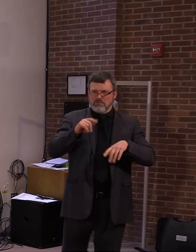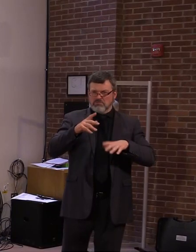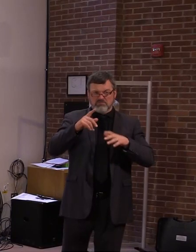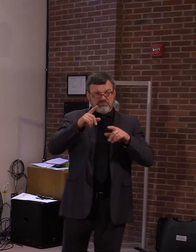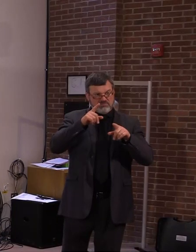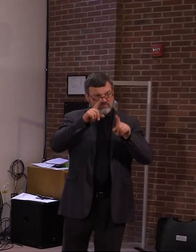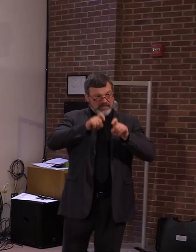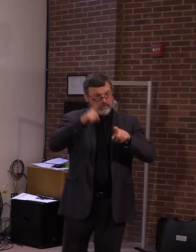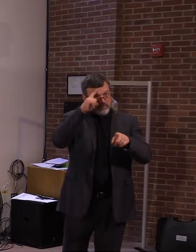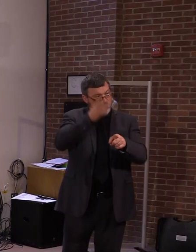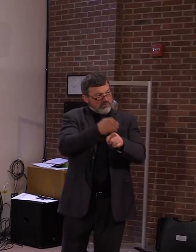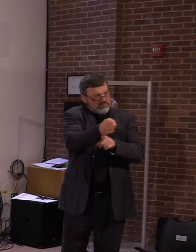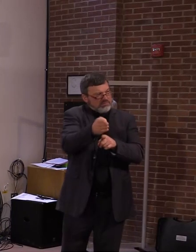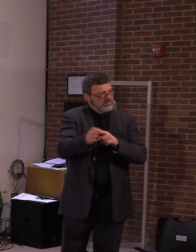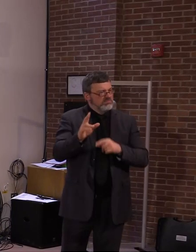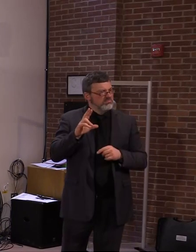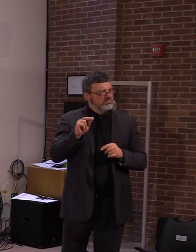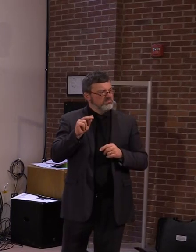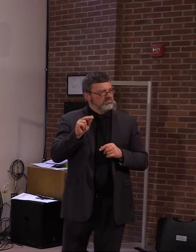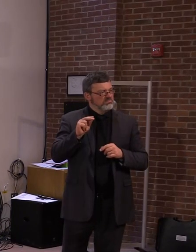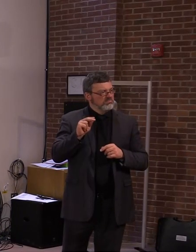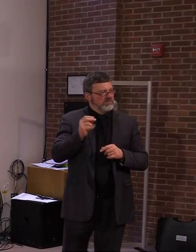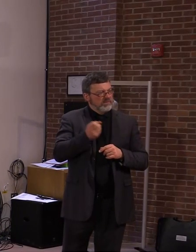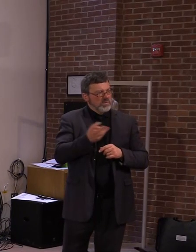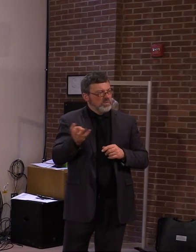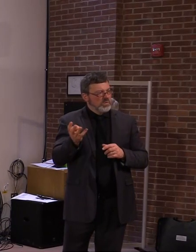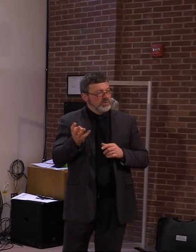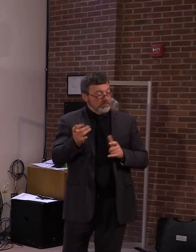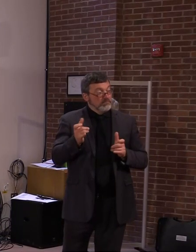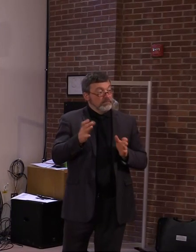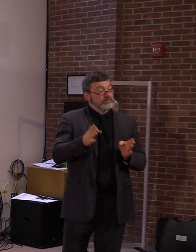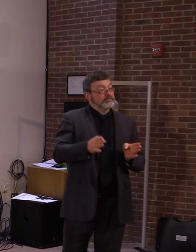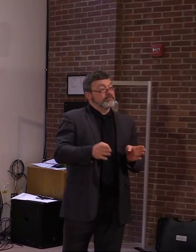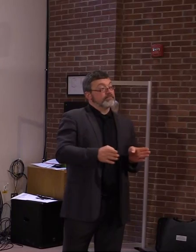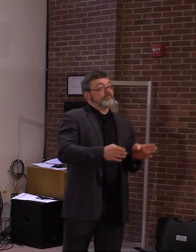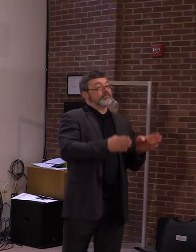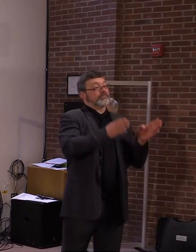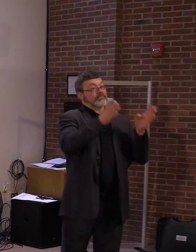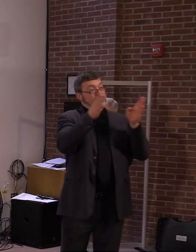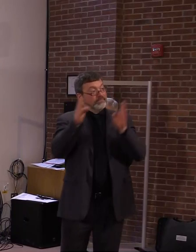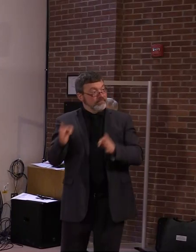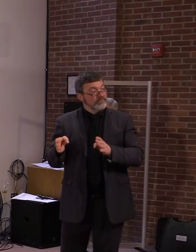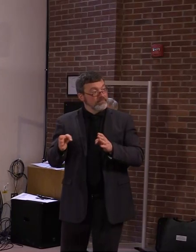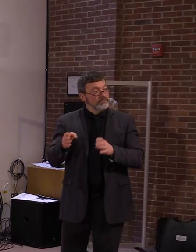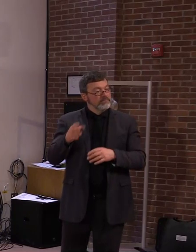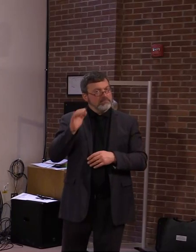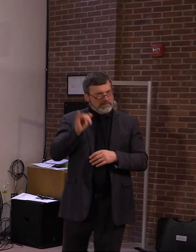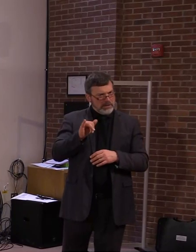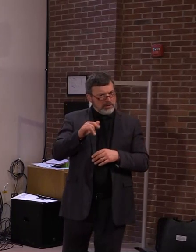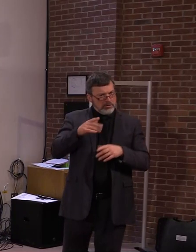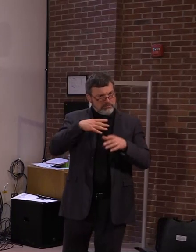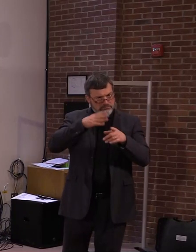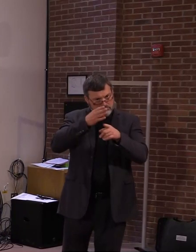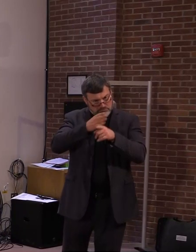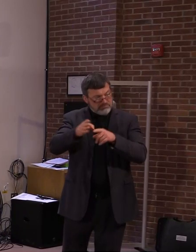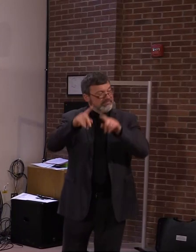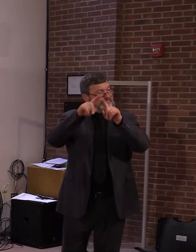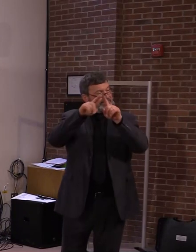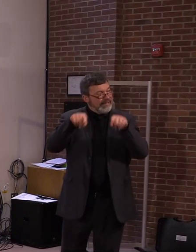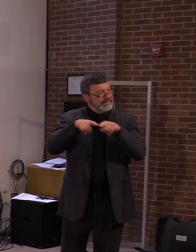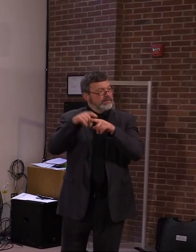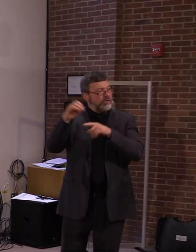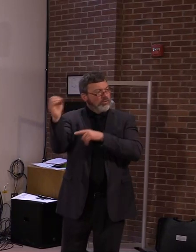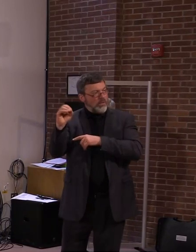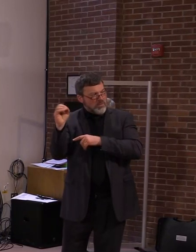of the COVID positive tests for specific variants. I'm wondering where we are at on testing